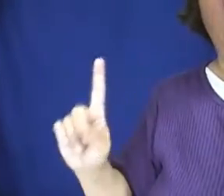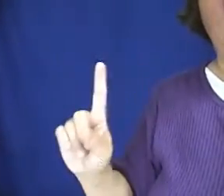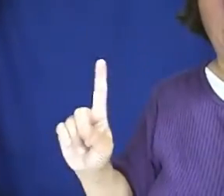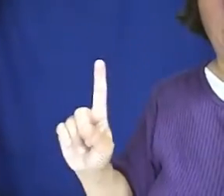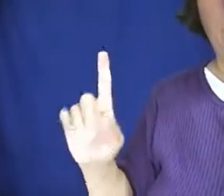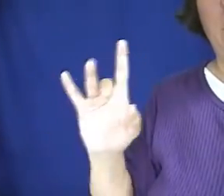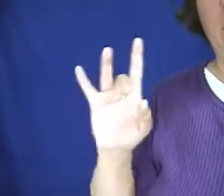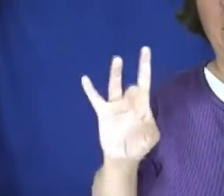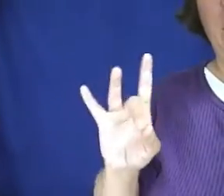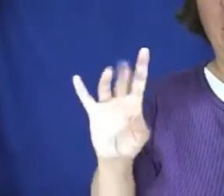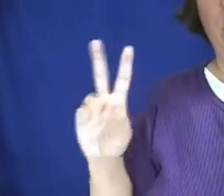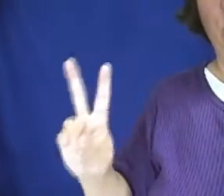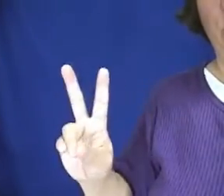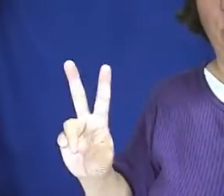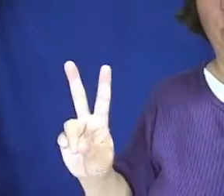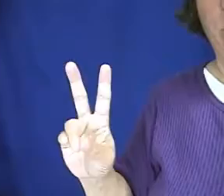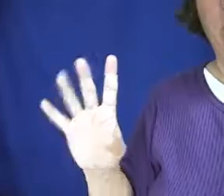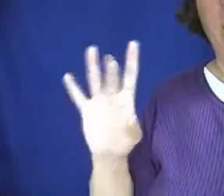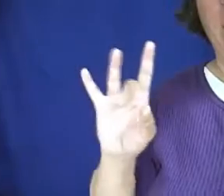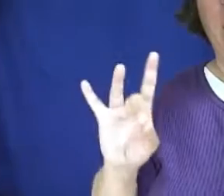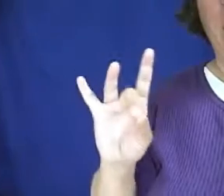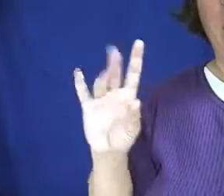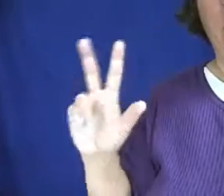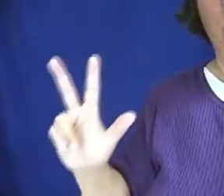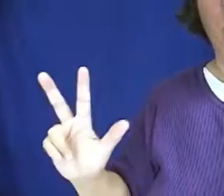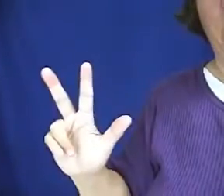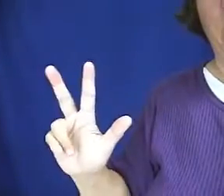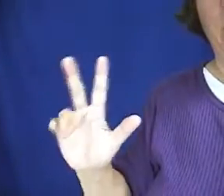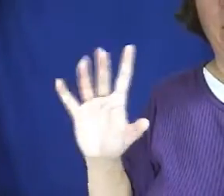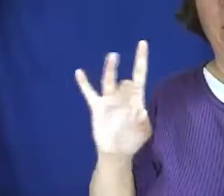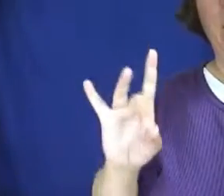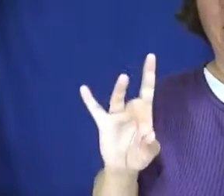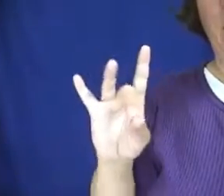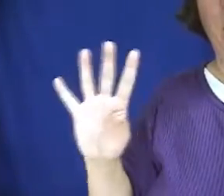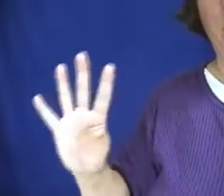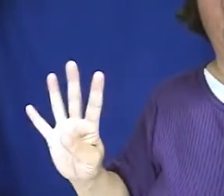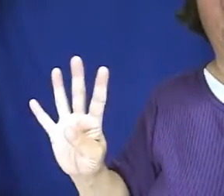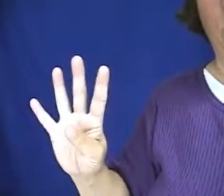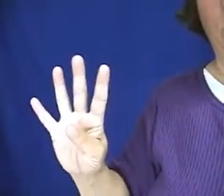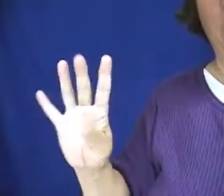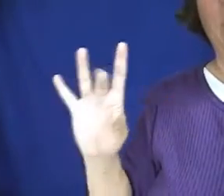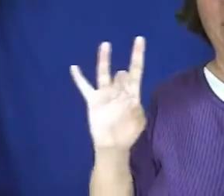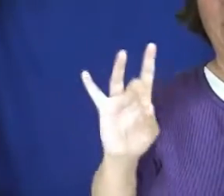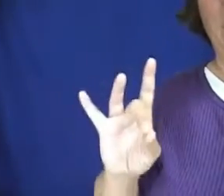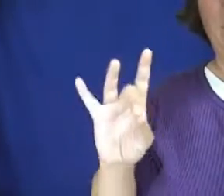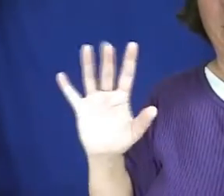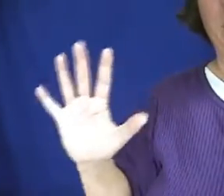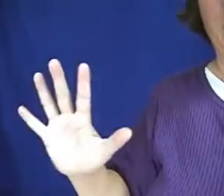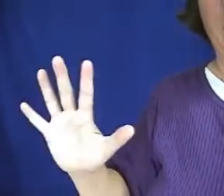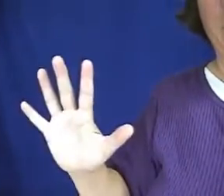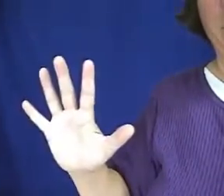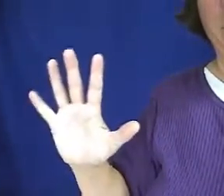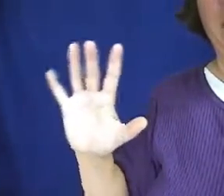81, 82, 83, 84, 85,